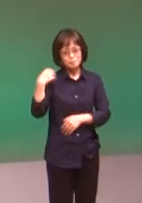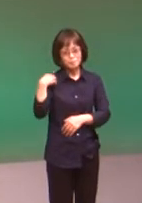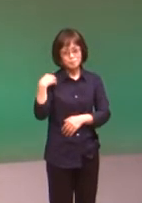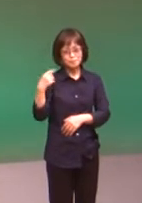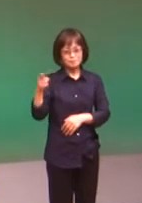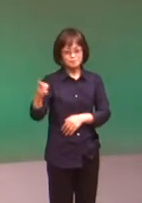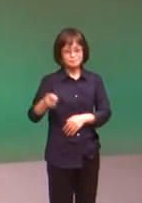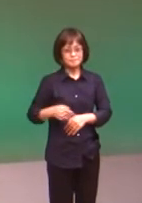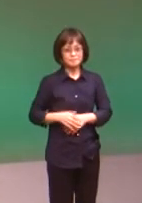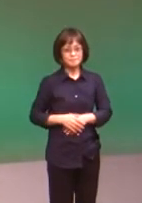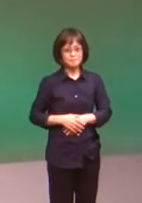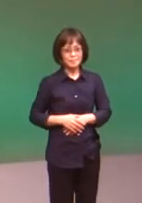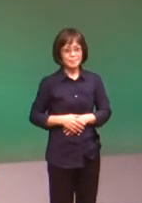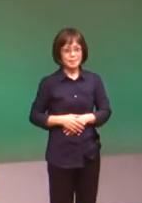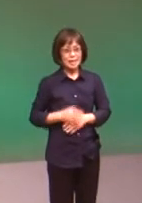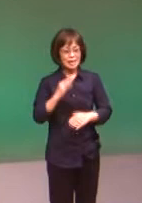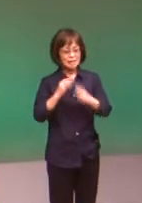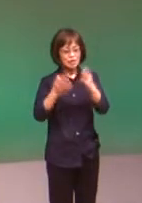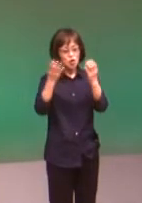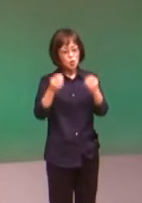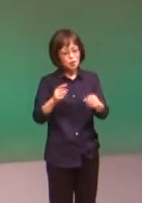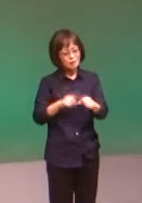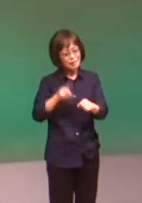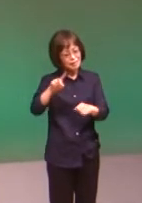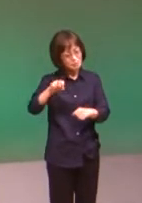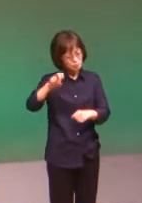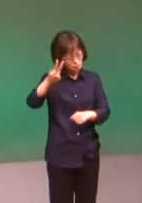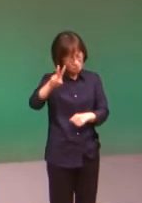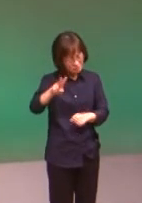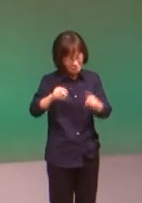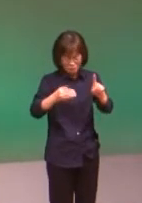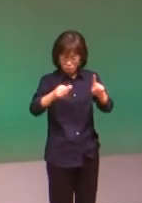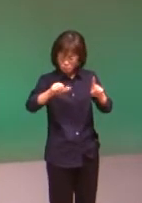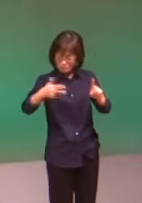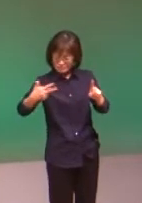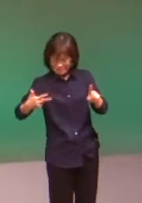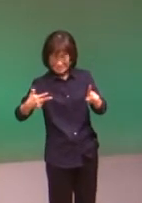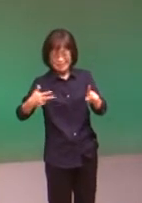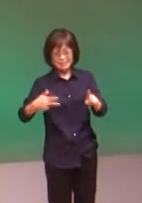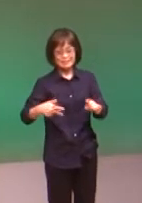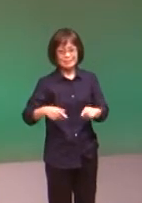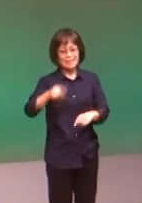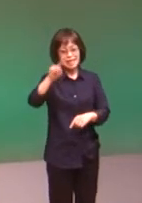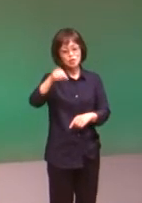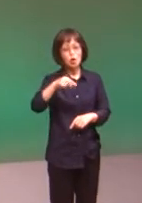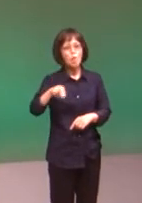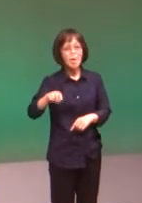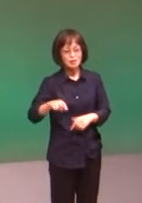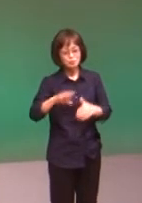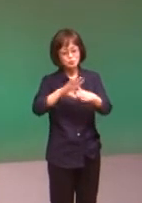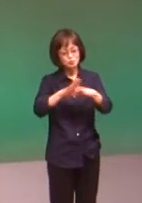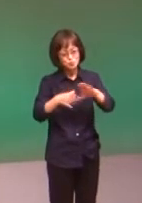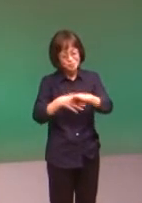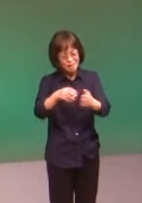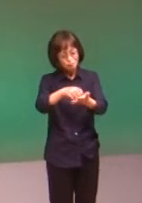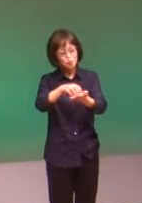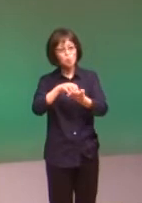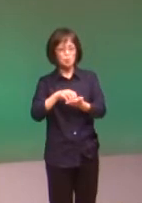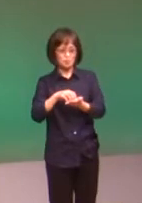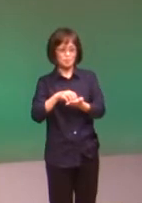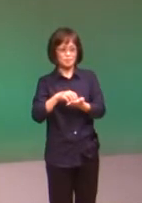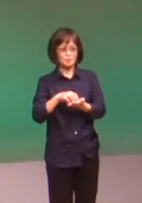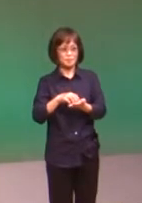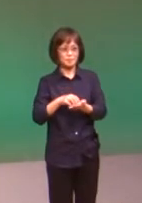after the war, in 1957, he would receive the Nobel Prize for Literature.